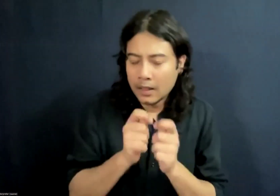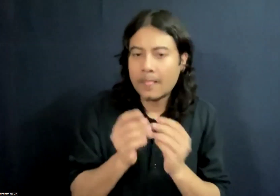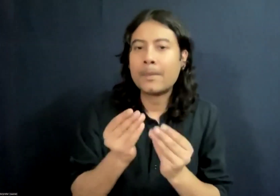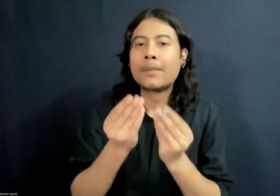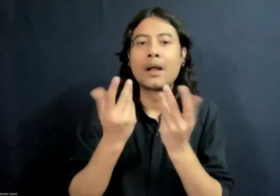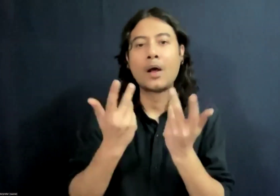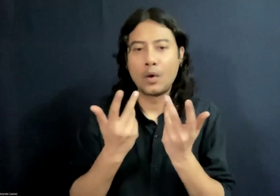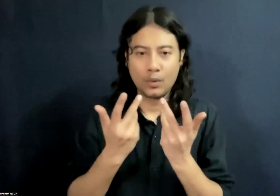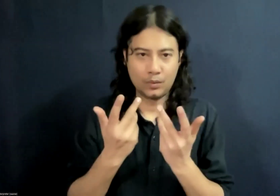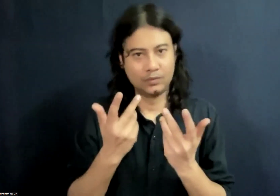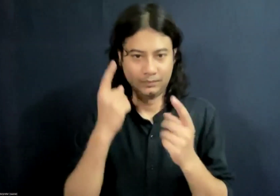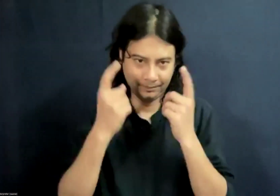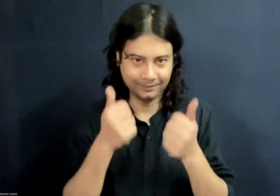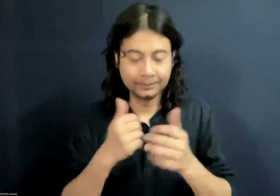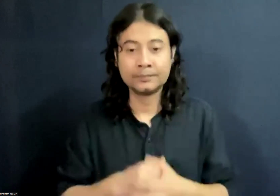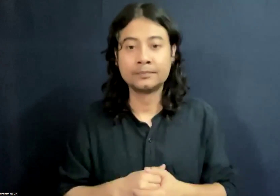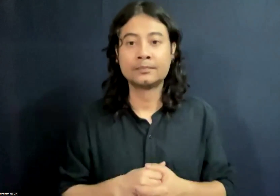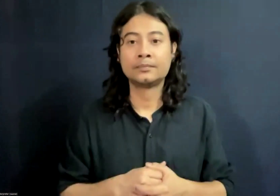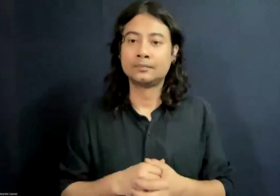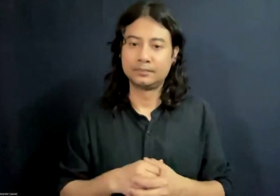Okay. So I'll type it here.